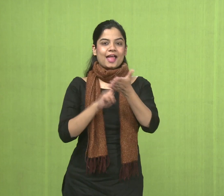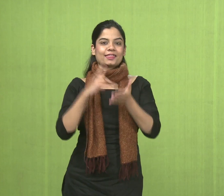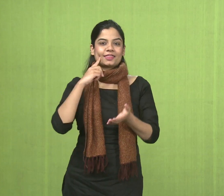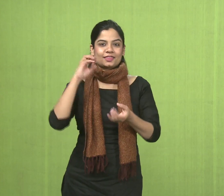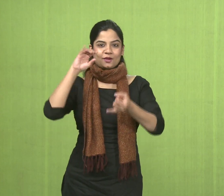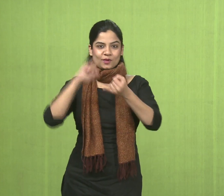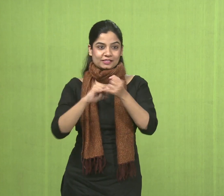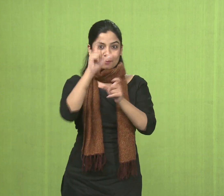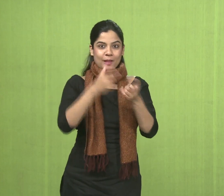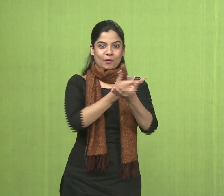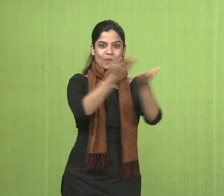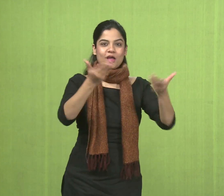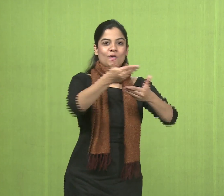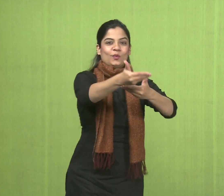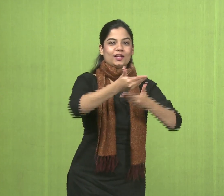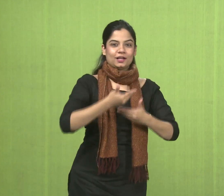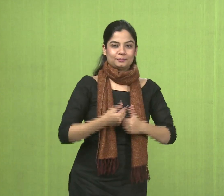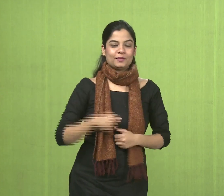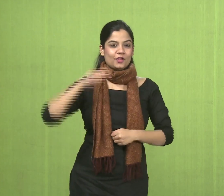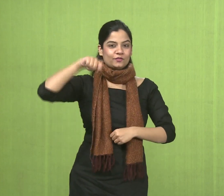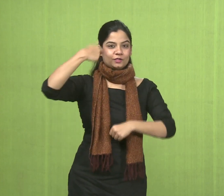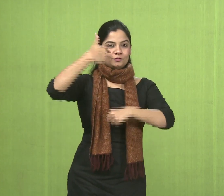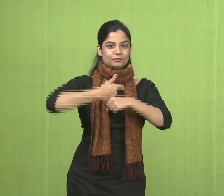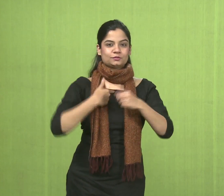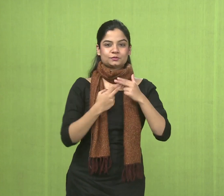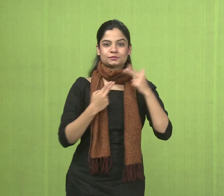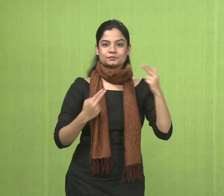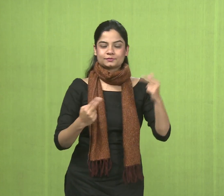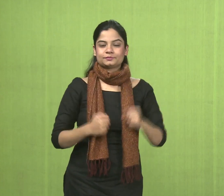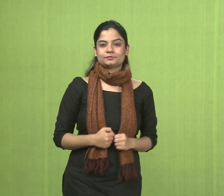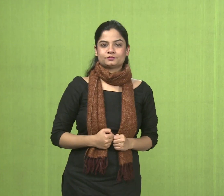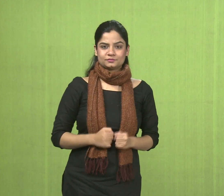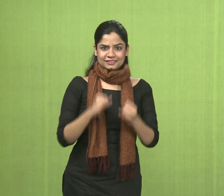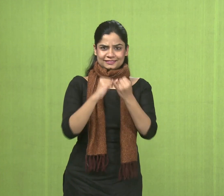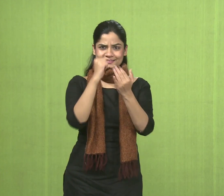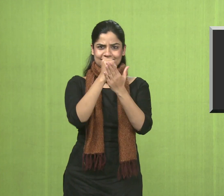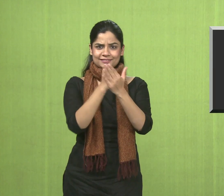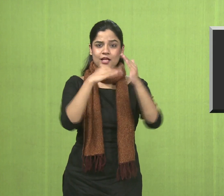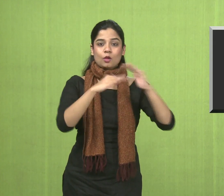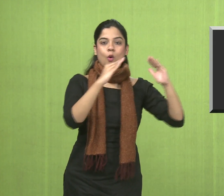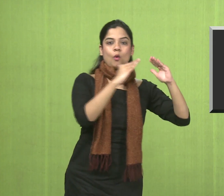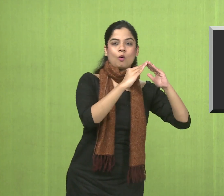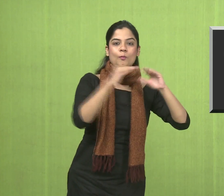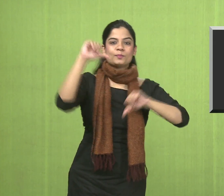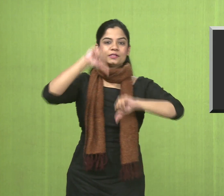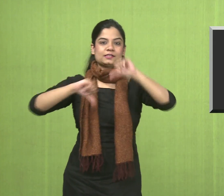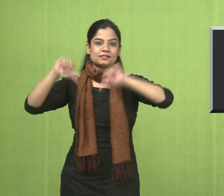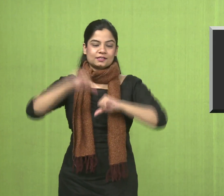Dear learners, welcome to NIOS video series. The subject is Home